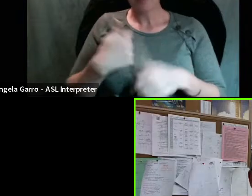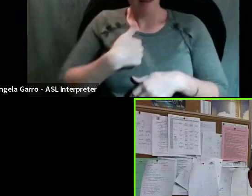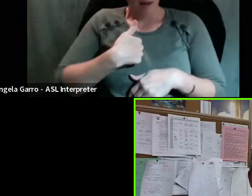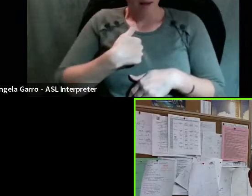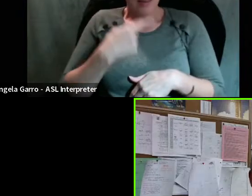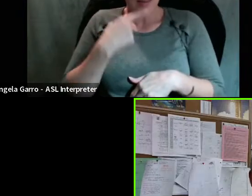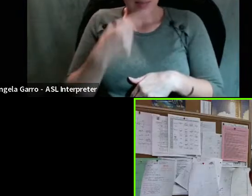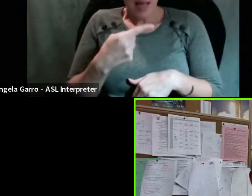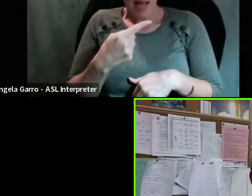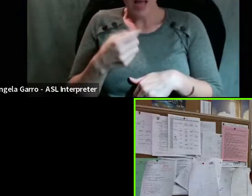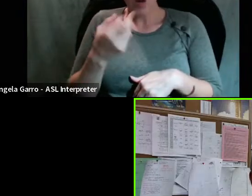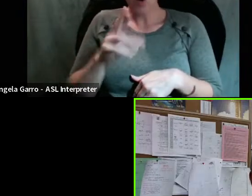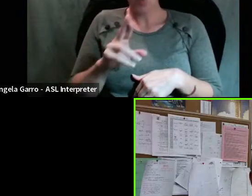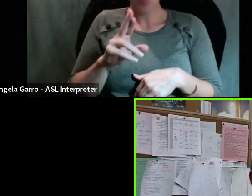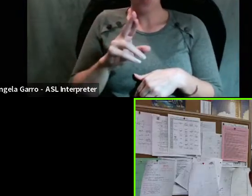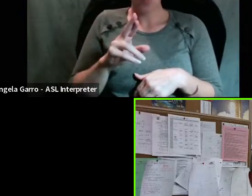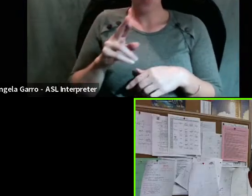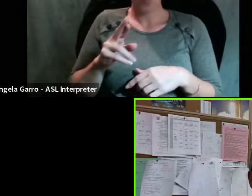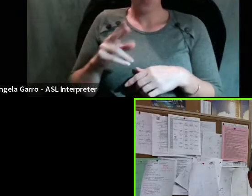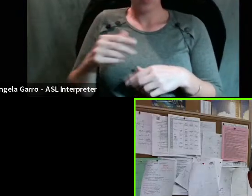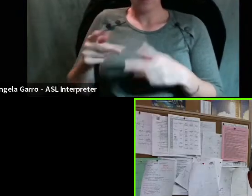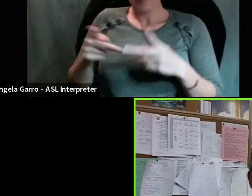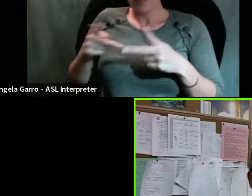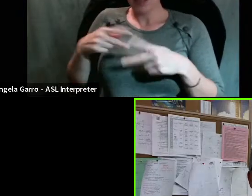a position that I've taken, that